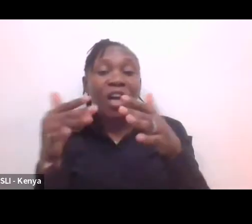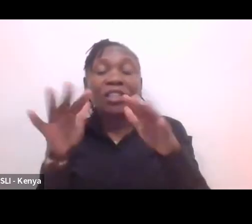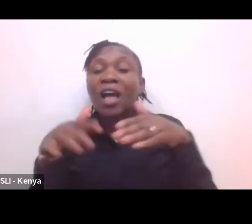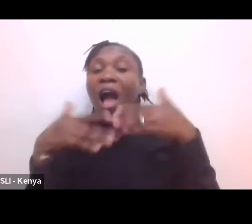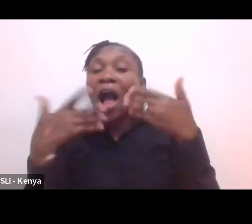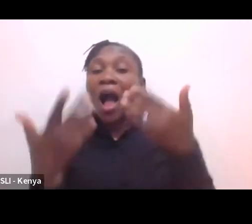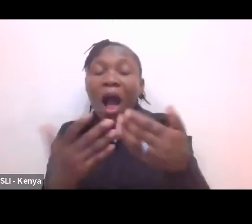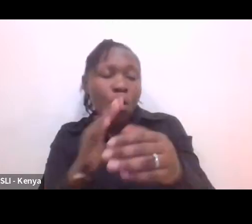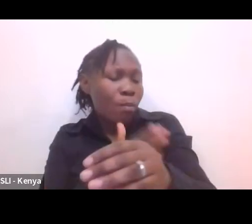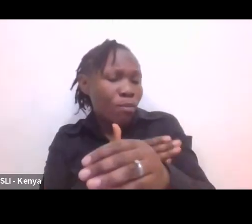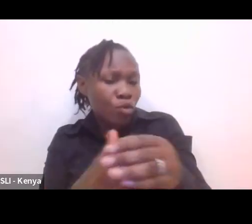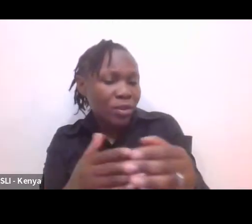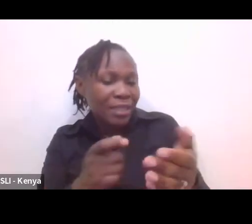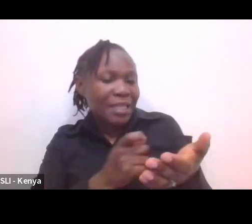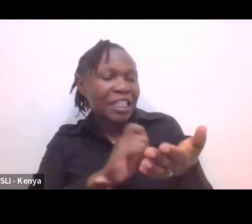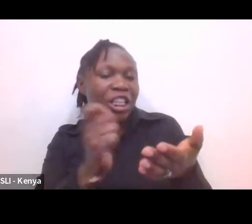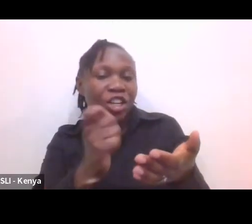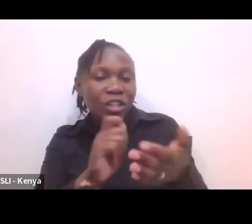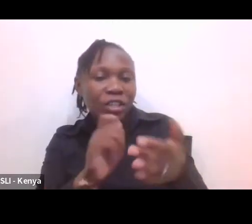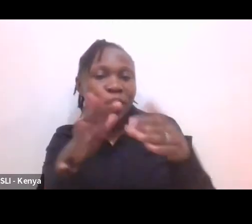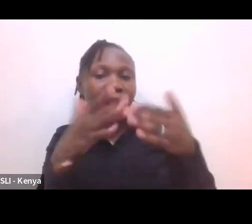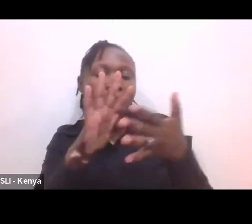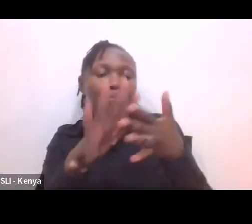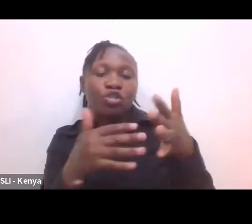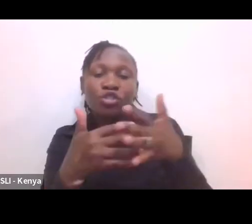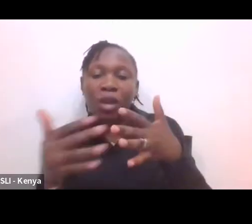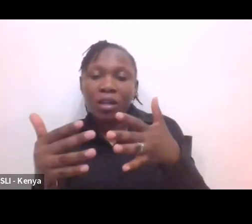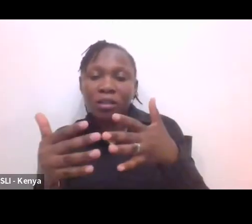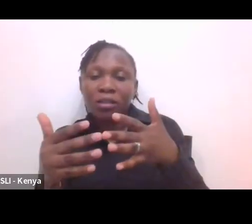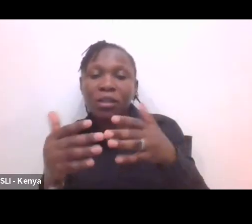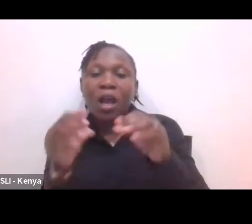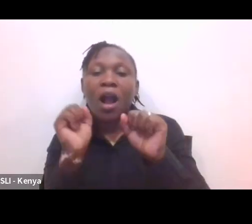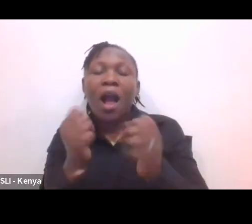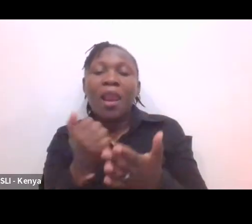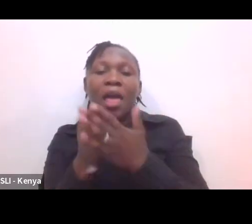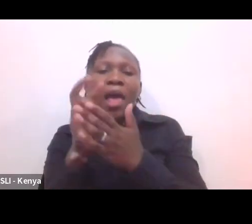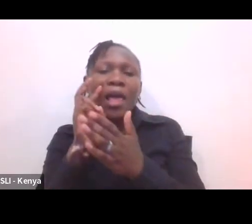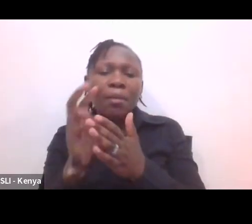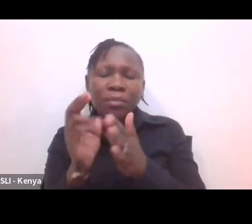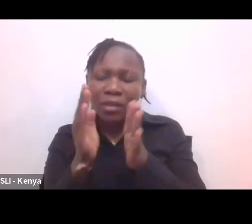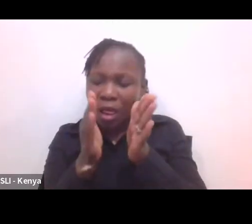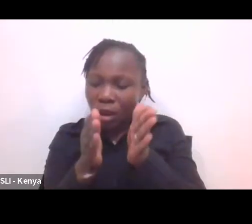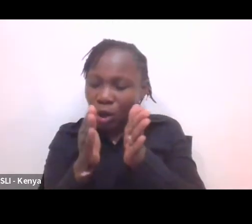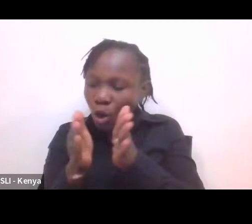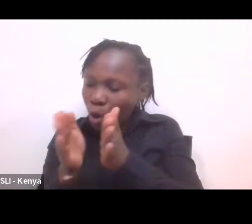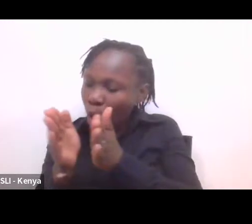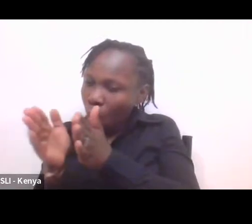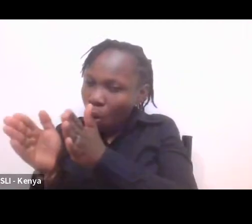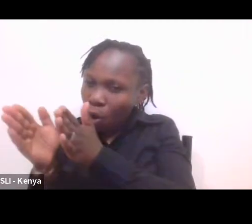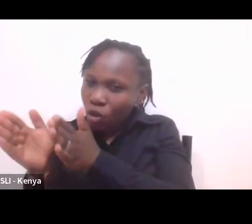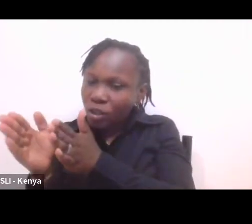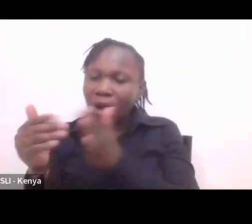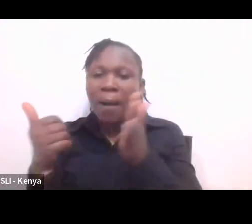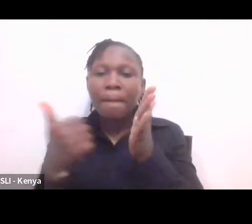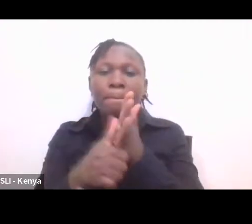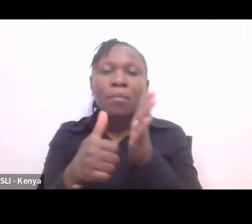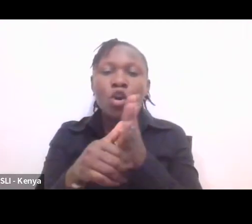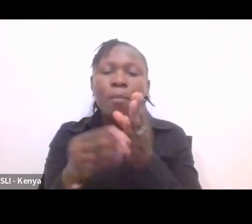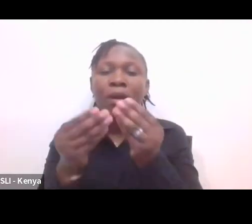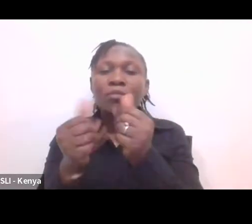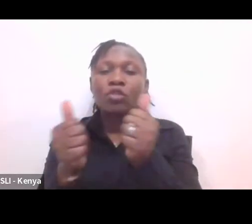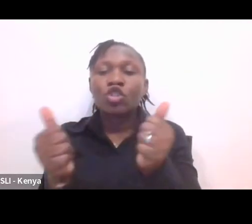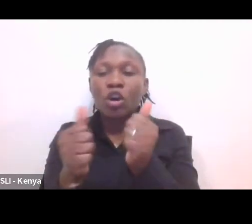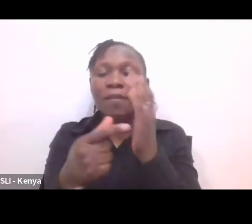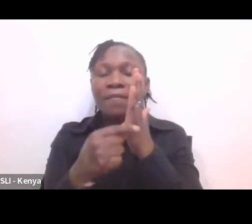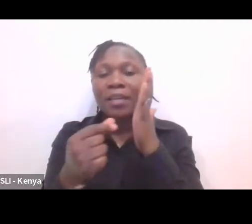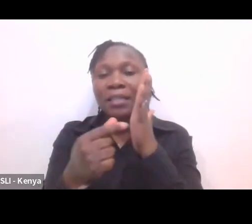pattern recognition. That enhances logic and problem-solving skills. The appreciation of diverse musical styles